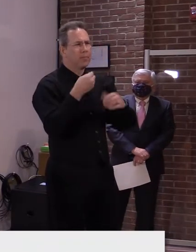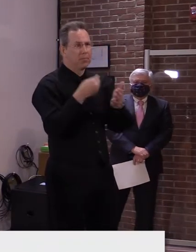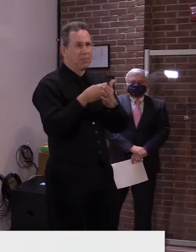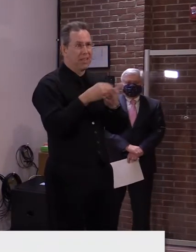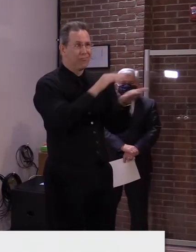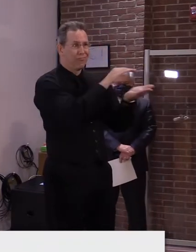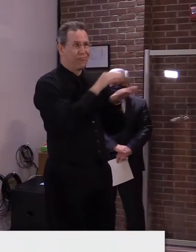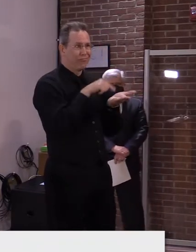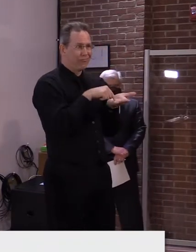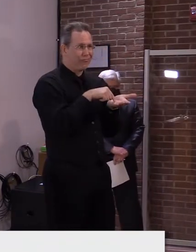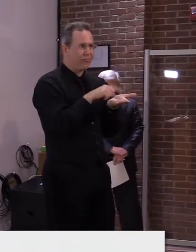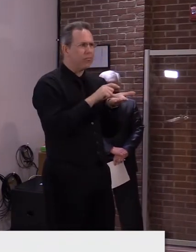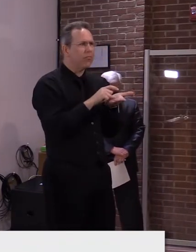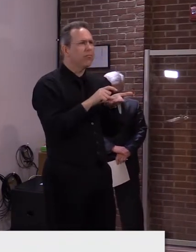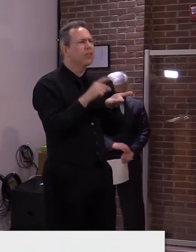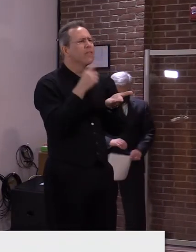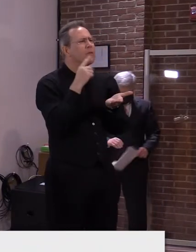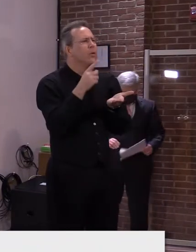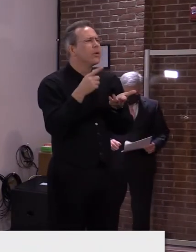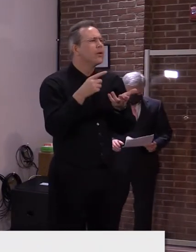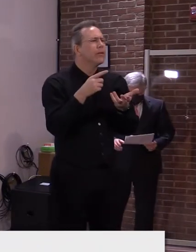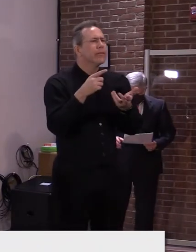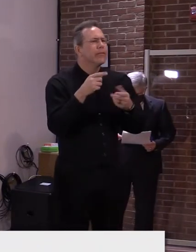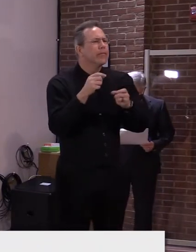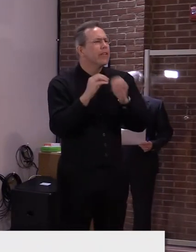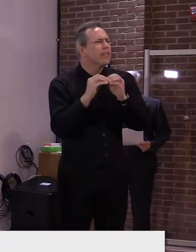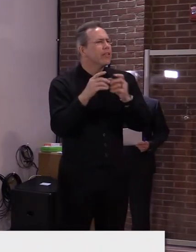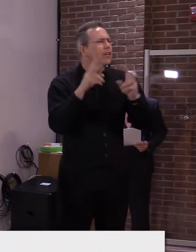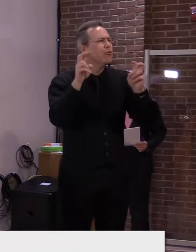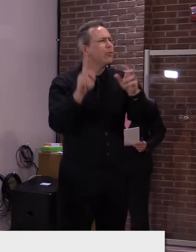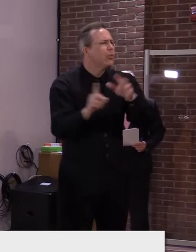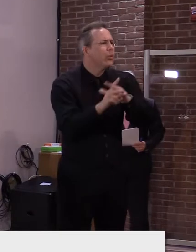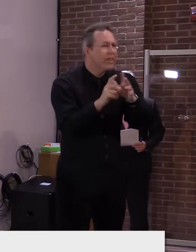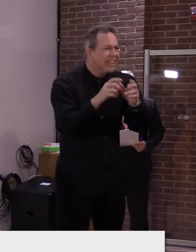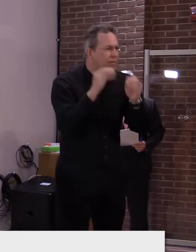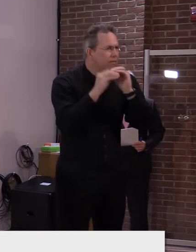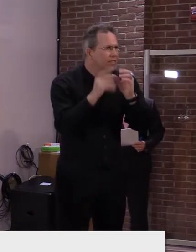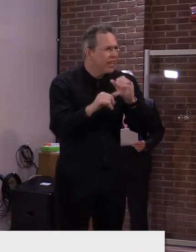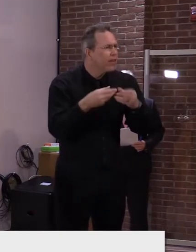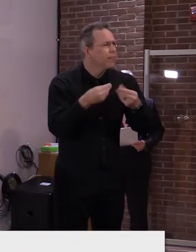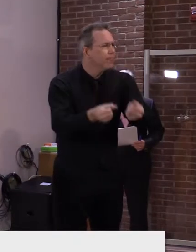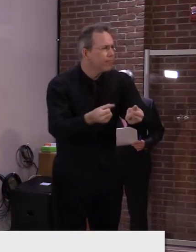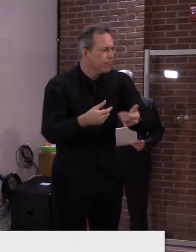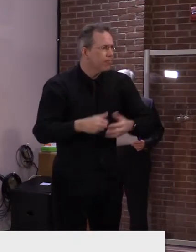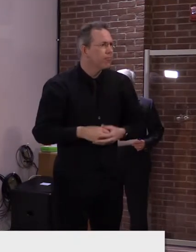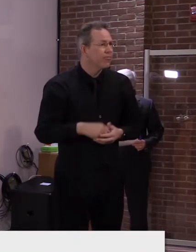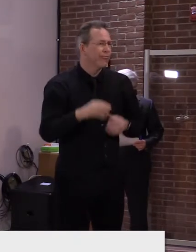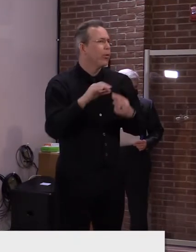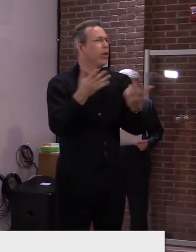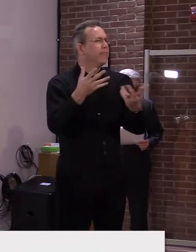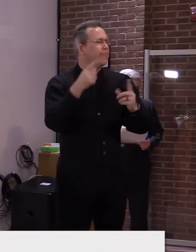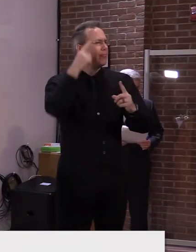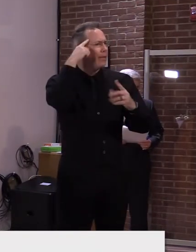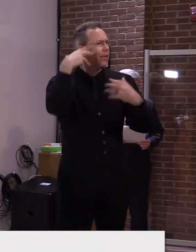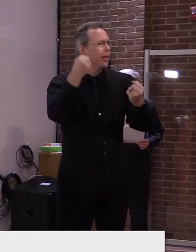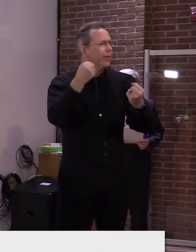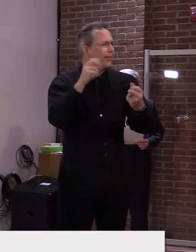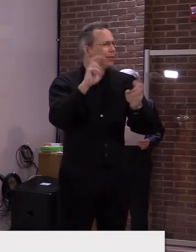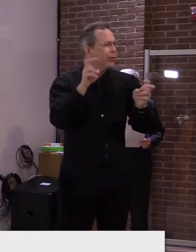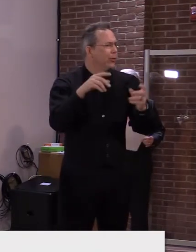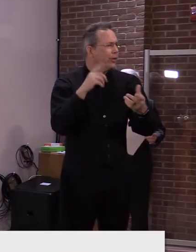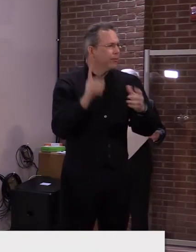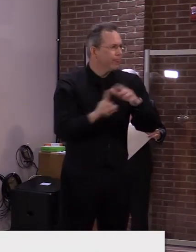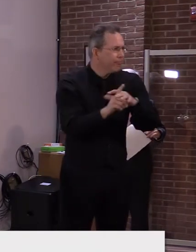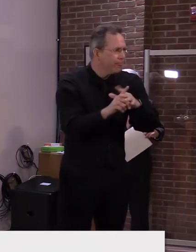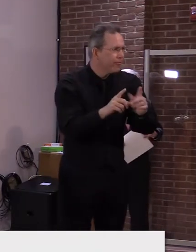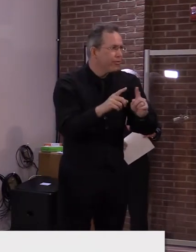strategic manner. The funds should certainly be focused on education recovery because that's the overall funding goal and